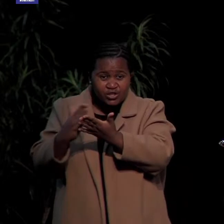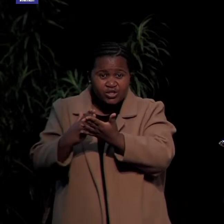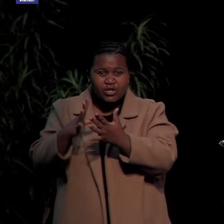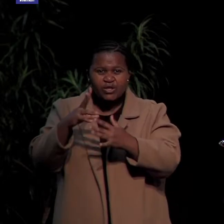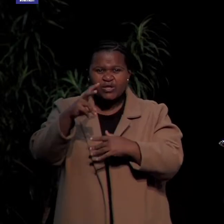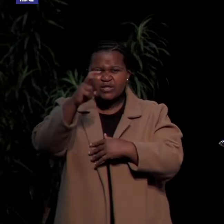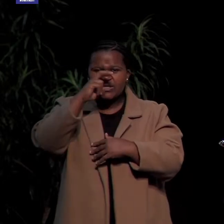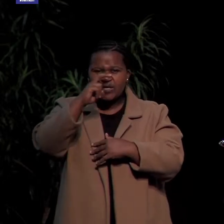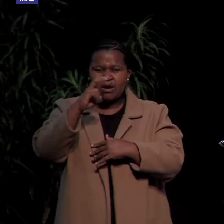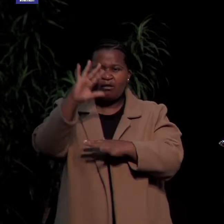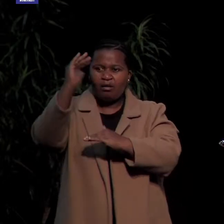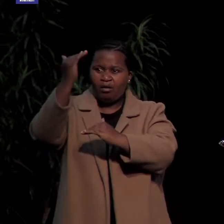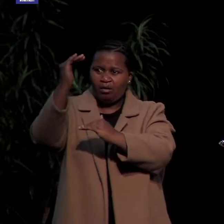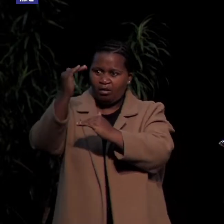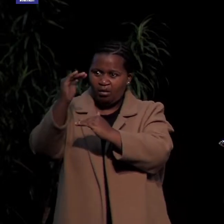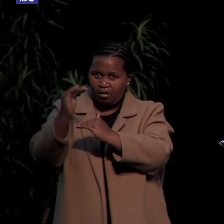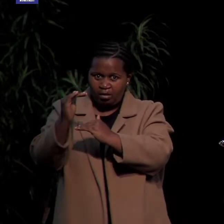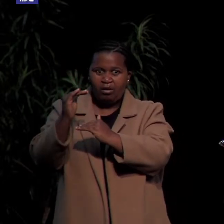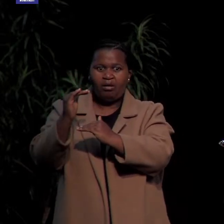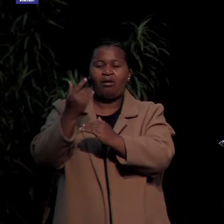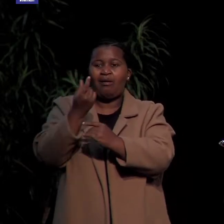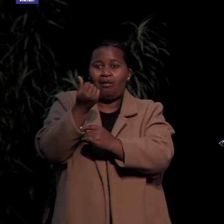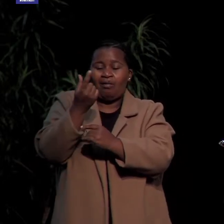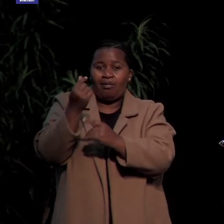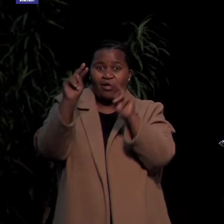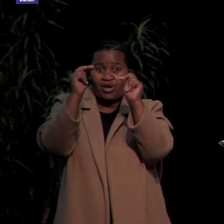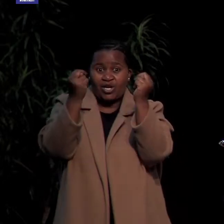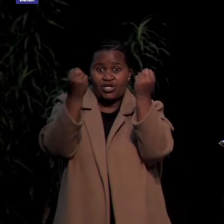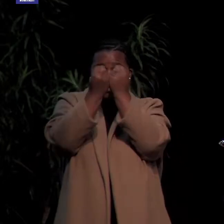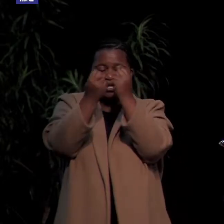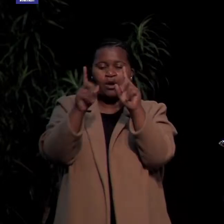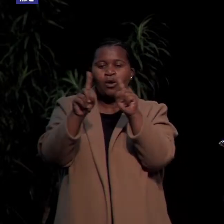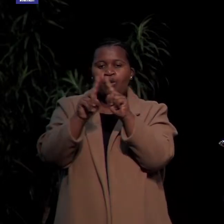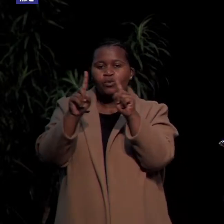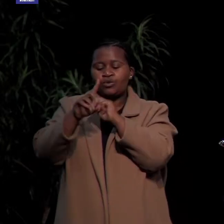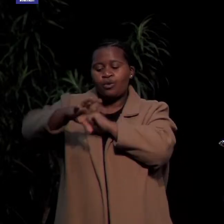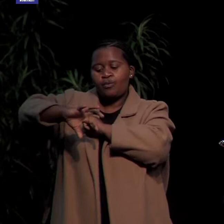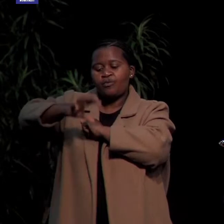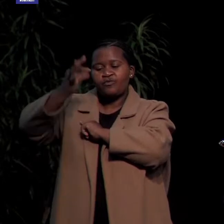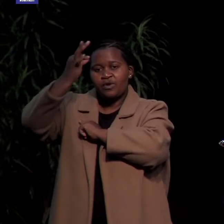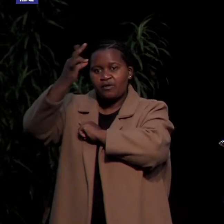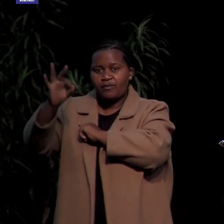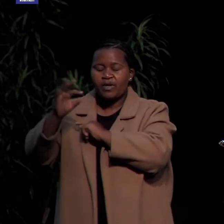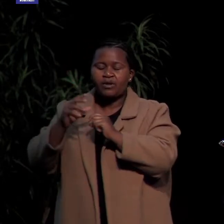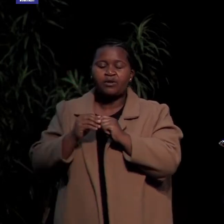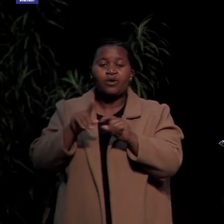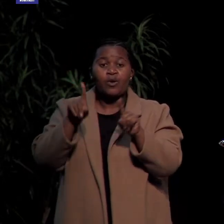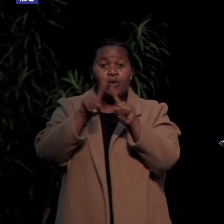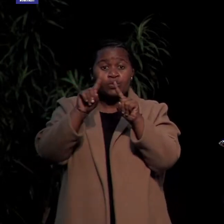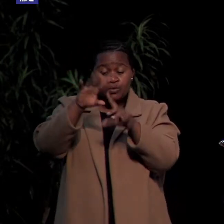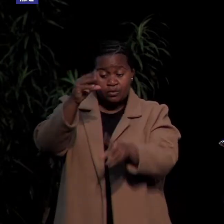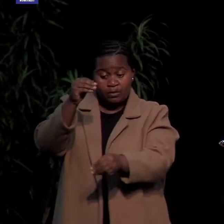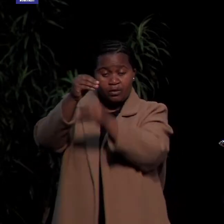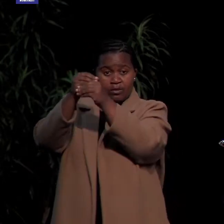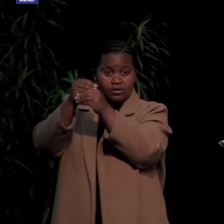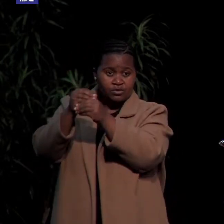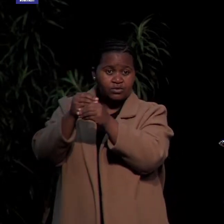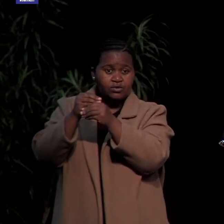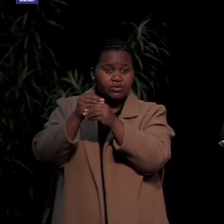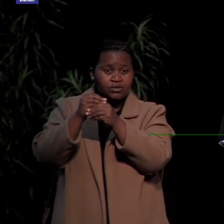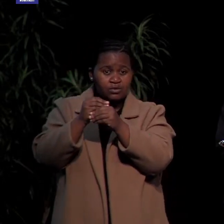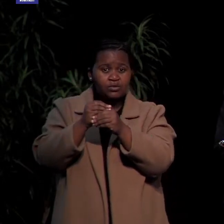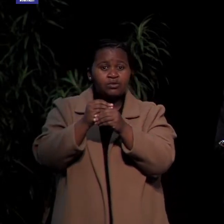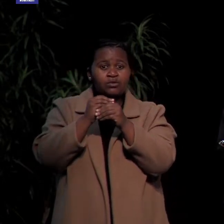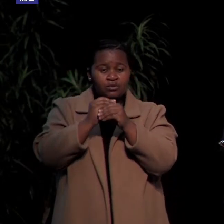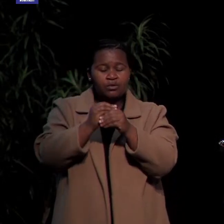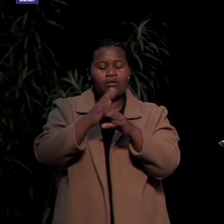strict cost-cutting and austerity measures in national and provincial governments. In addition,